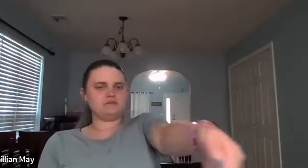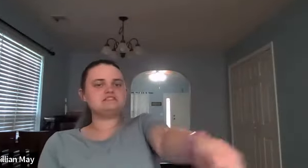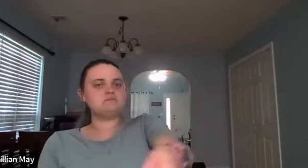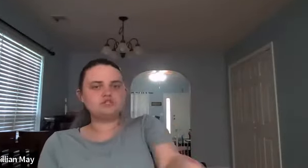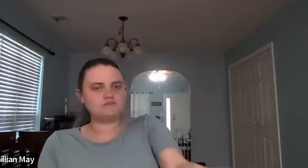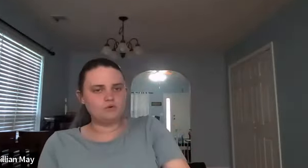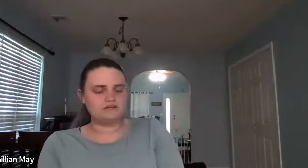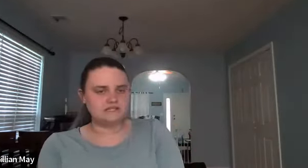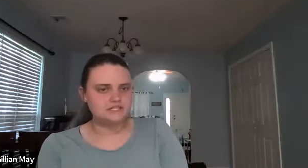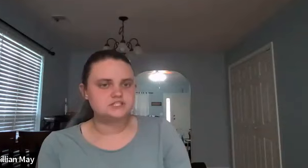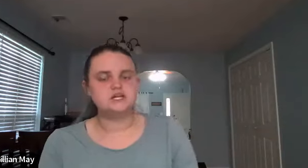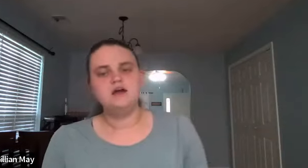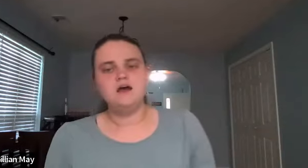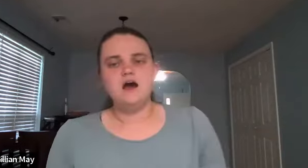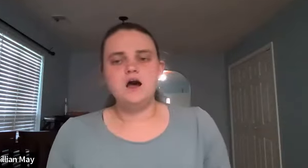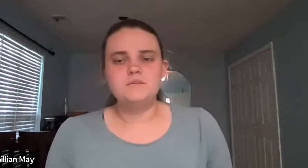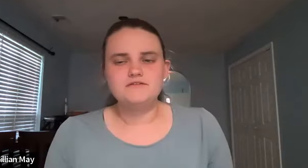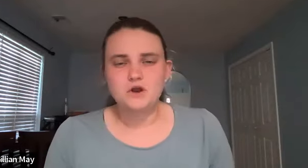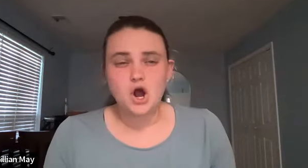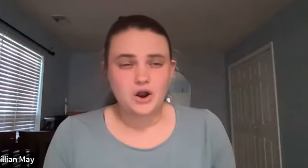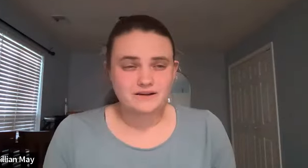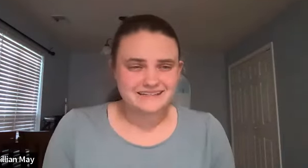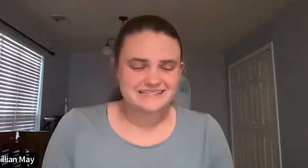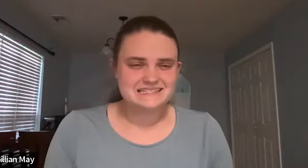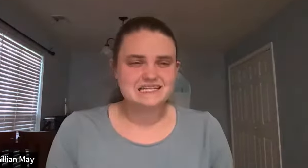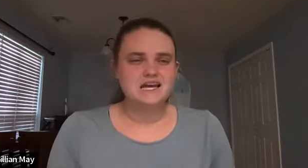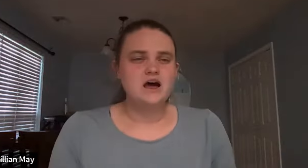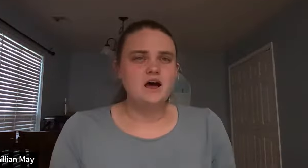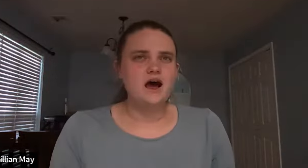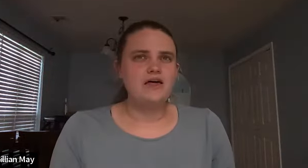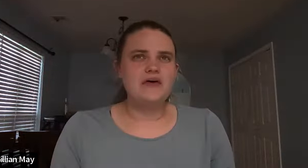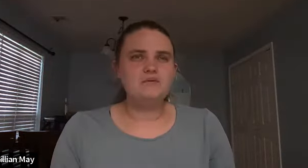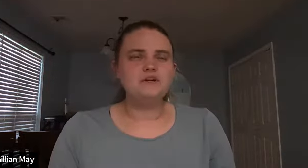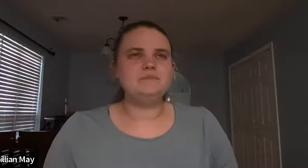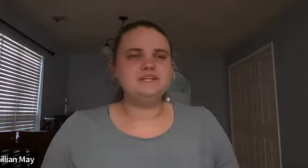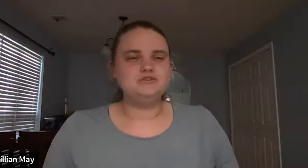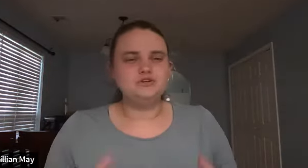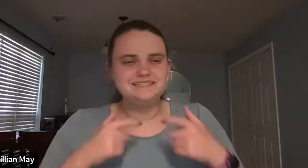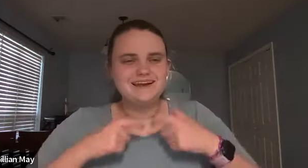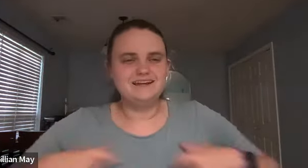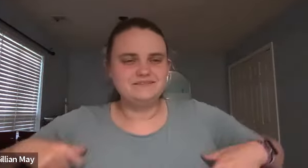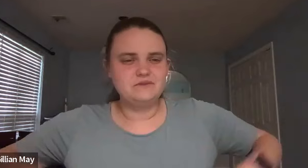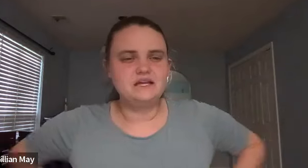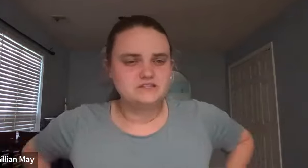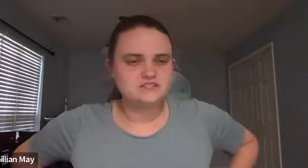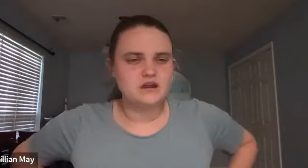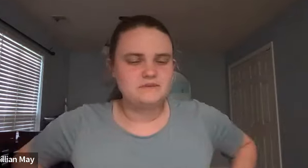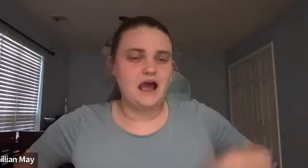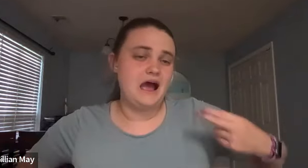it's the motion of holding a leash. For a harness, that one, I mean, you could kind of like describe it. I would